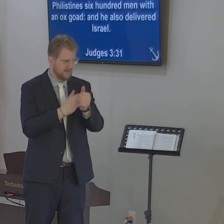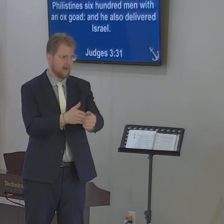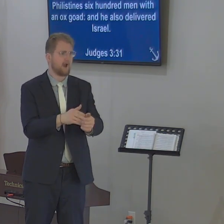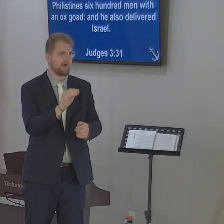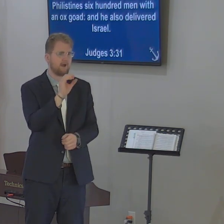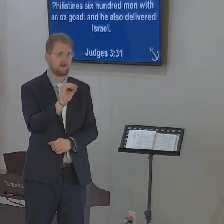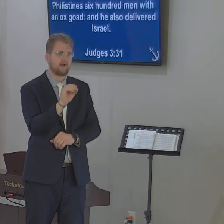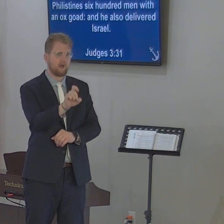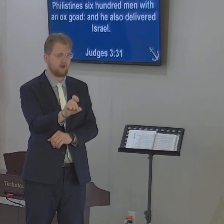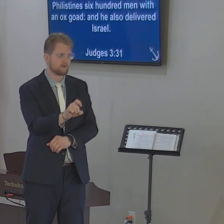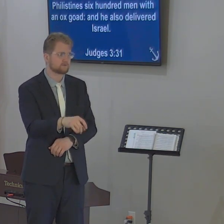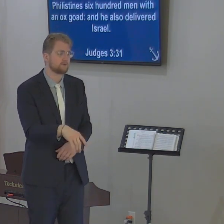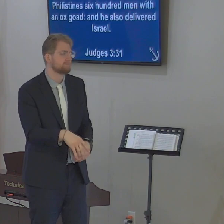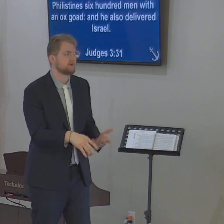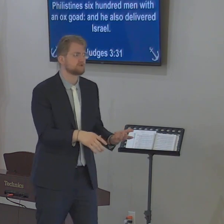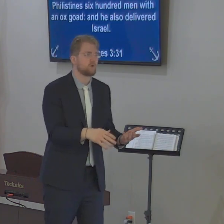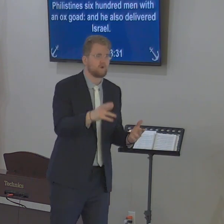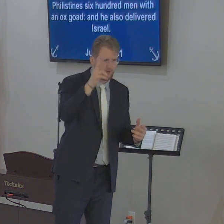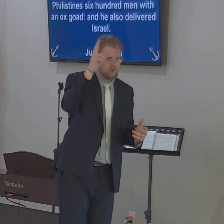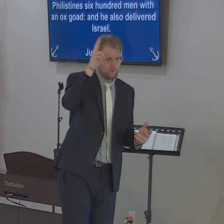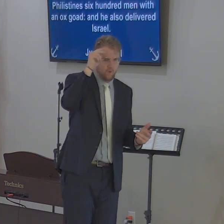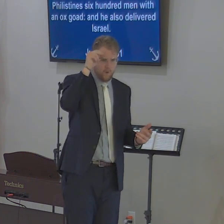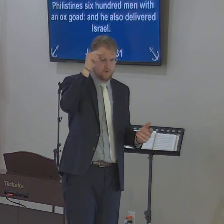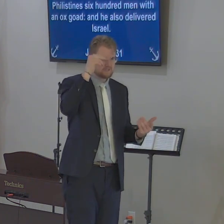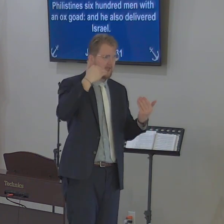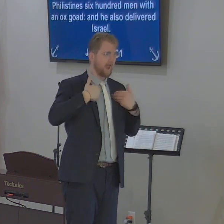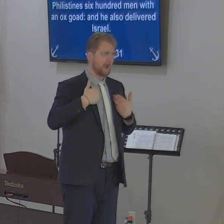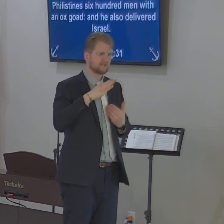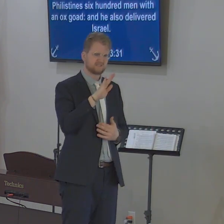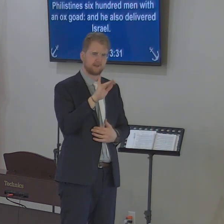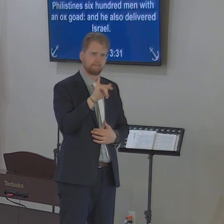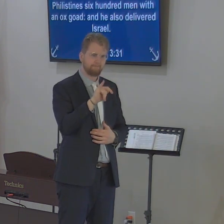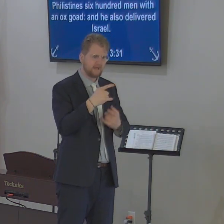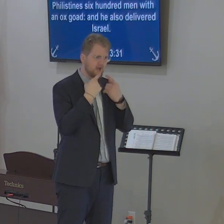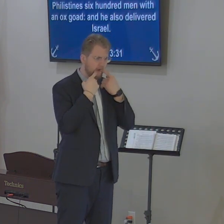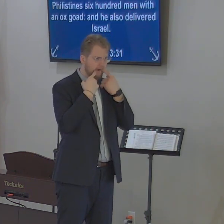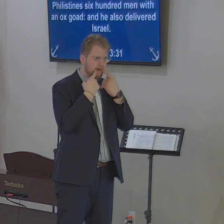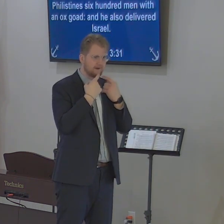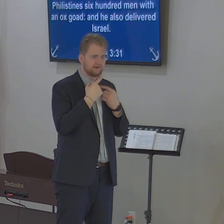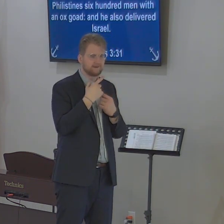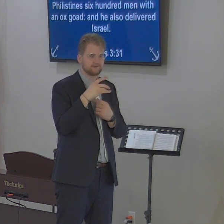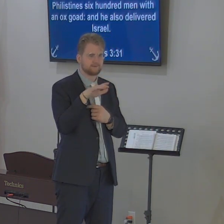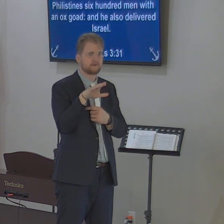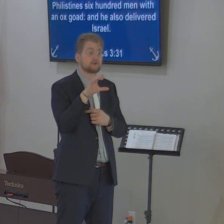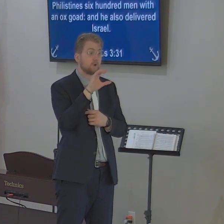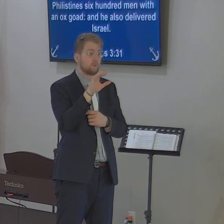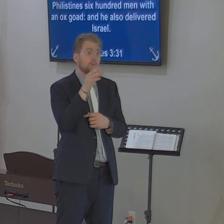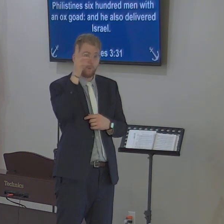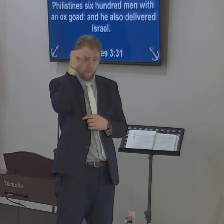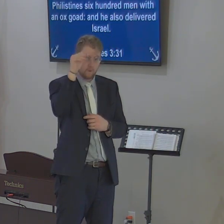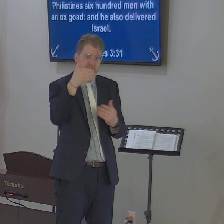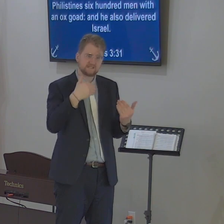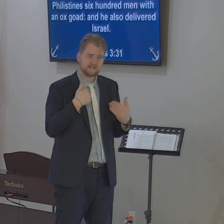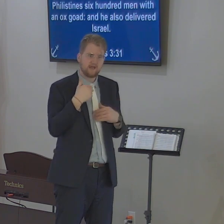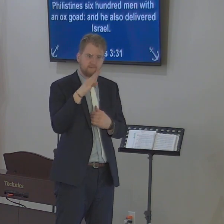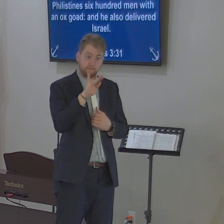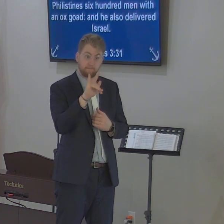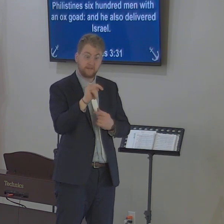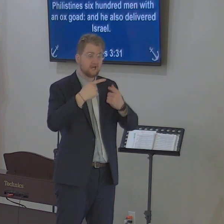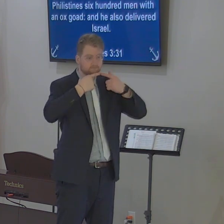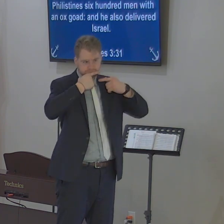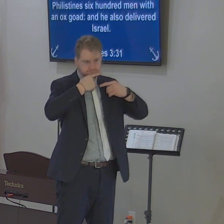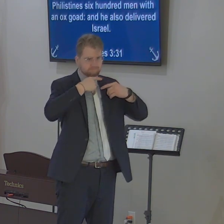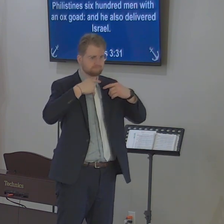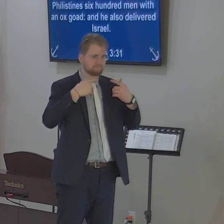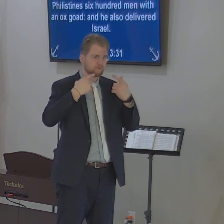mouth and are steered by horses. Not that I'm a rancher, but I did do some research on this to figure it out that most ox are placed into a yoke,